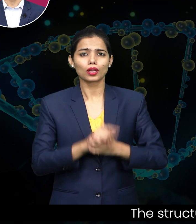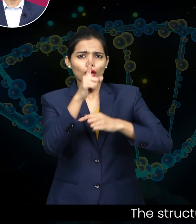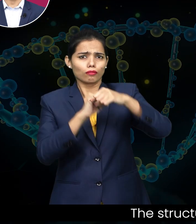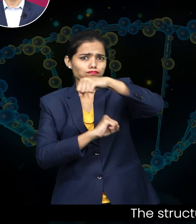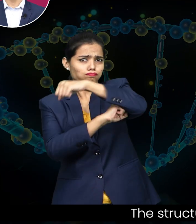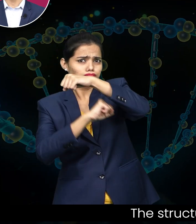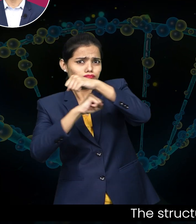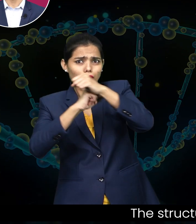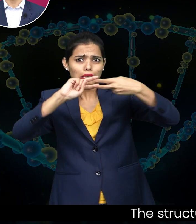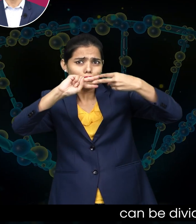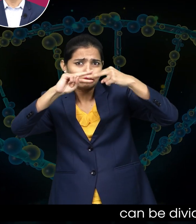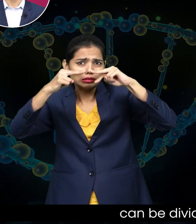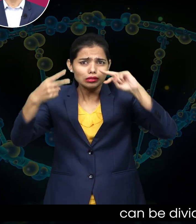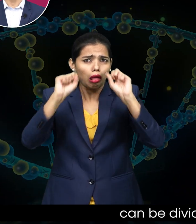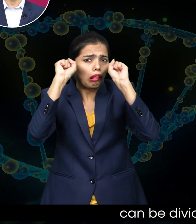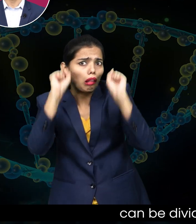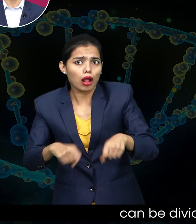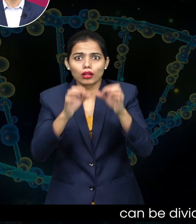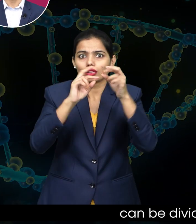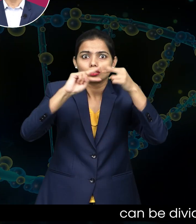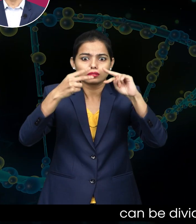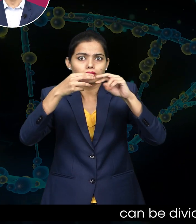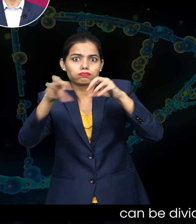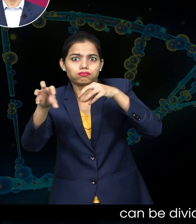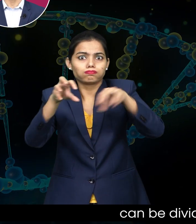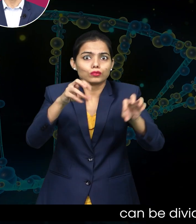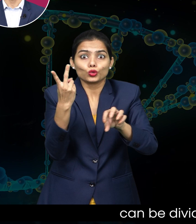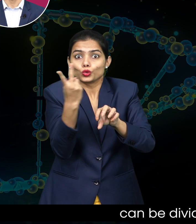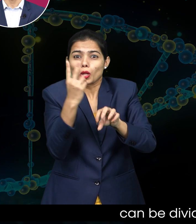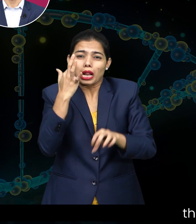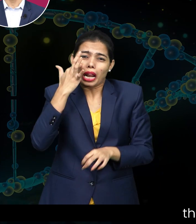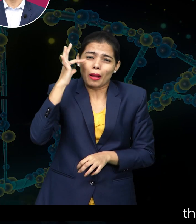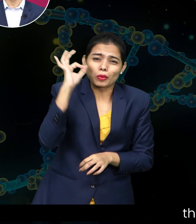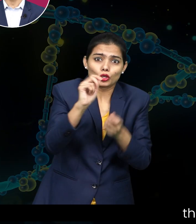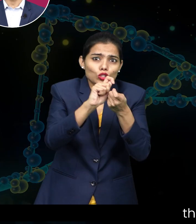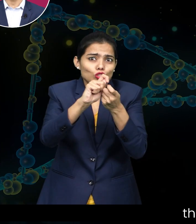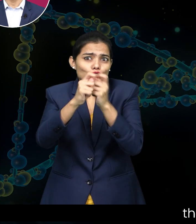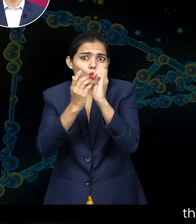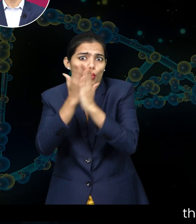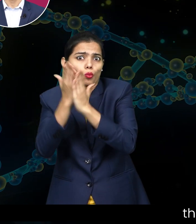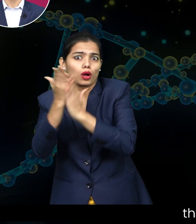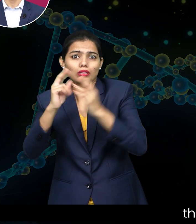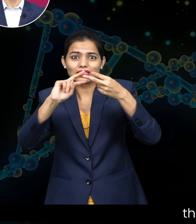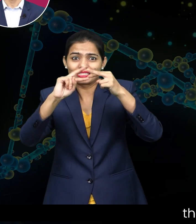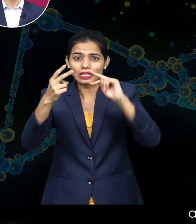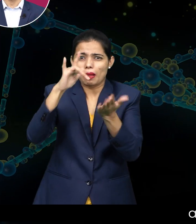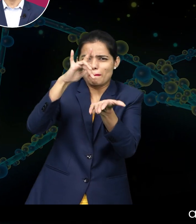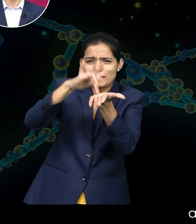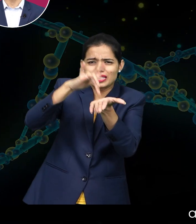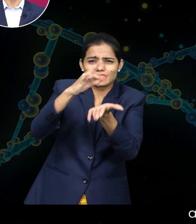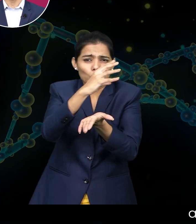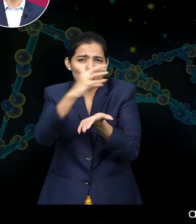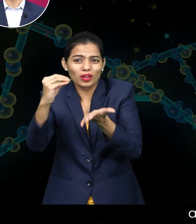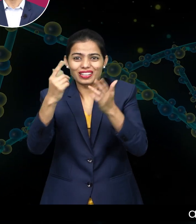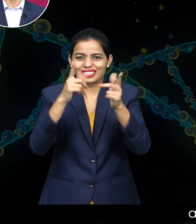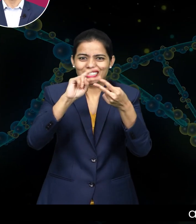The structure of a chromosome can be divided into two main parts, the centromere and